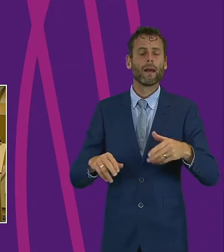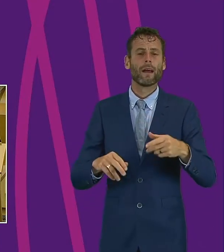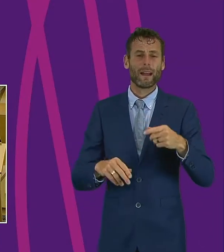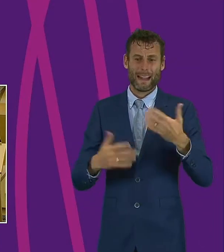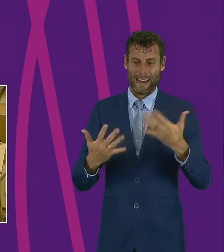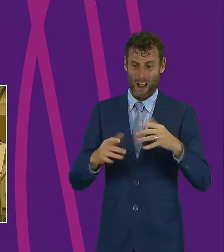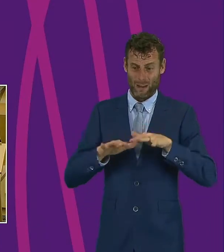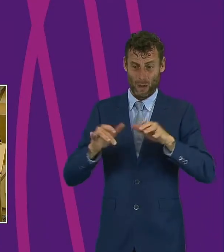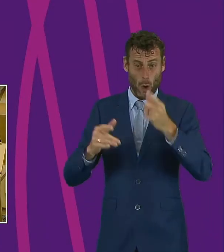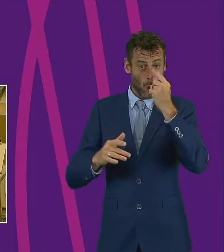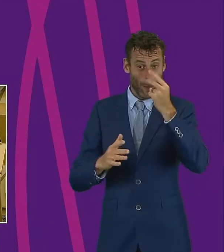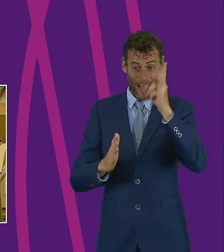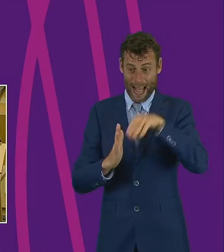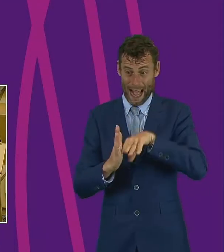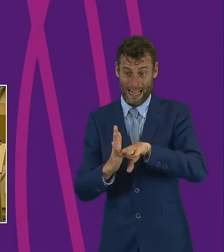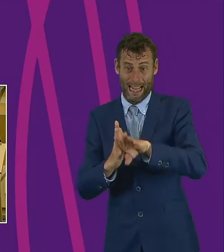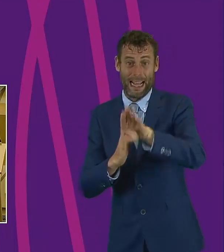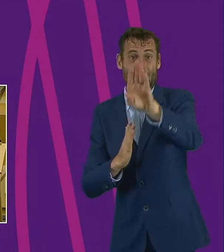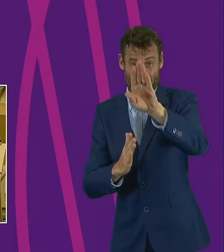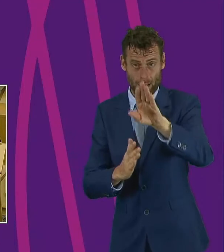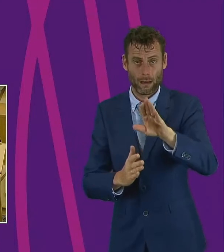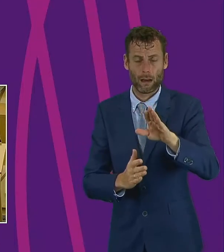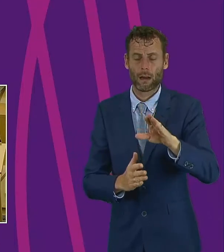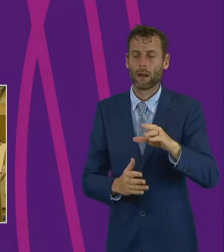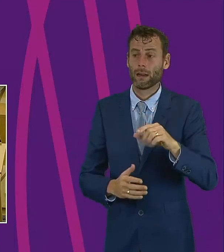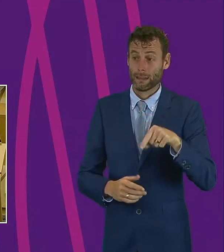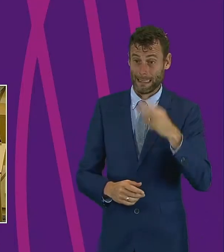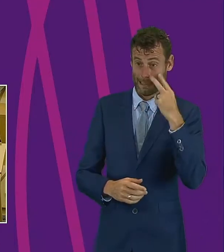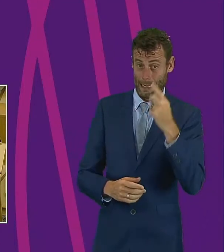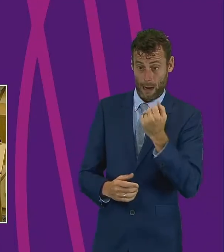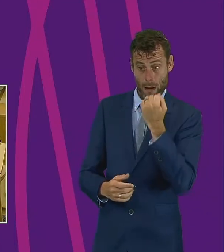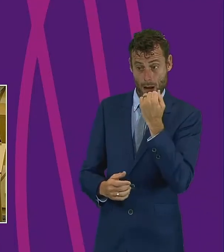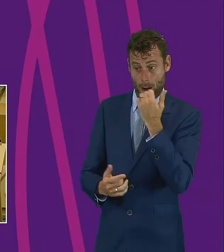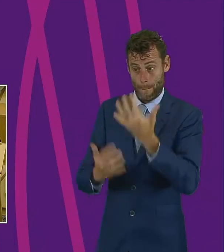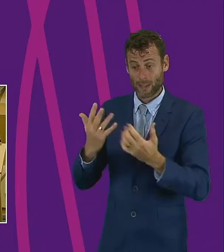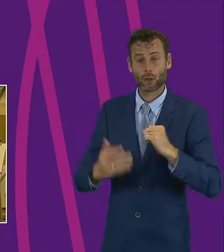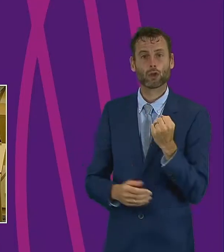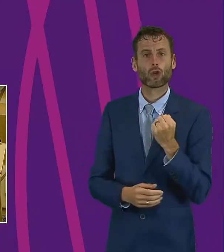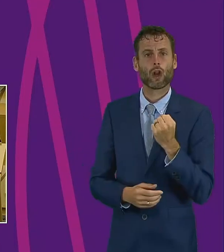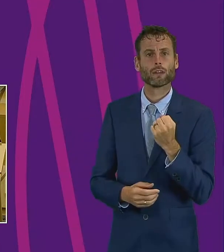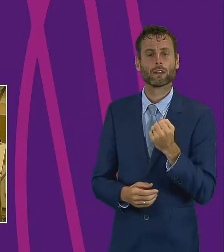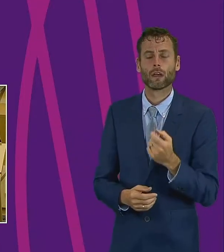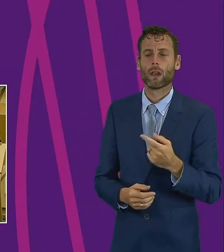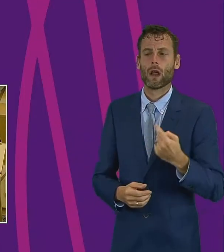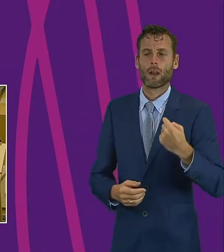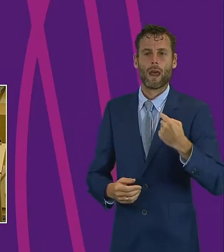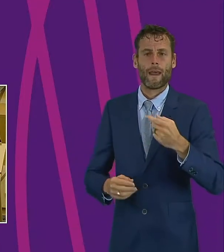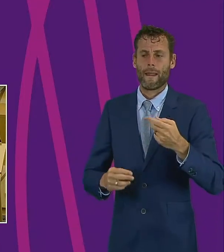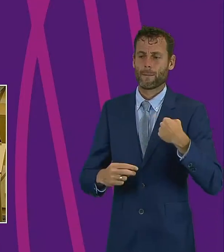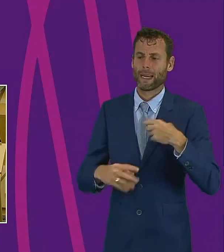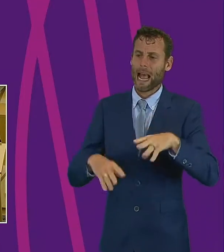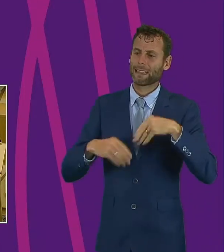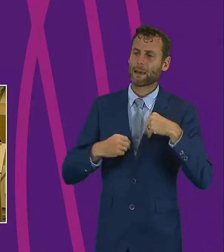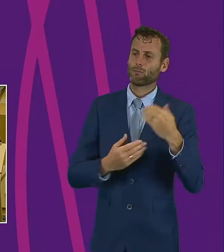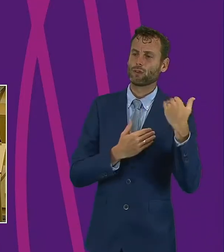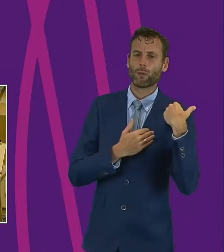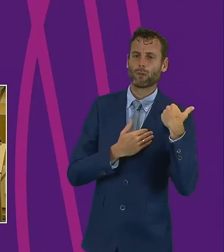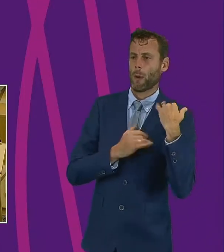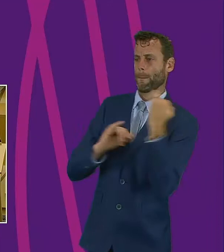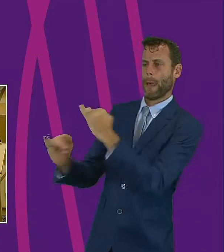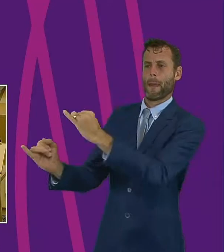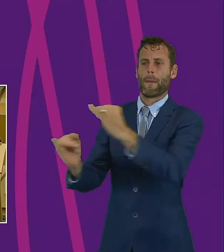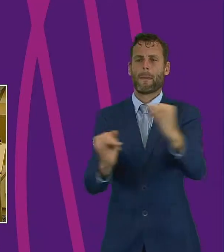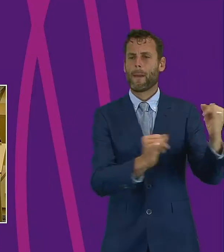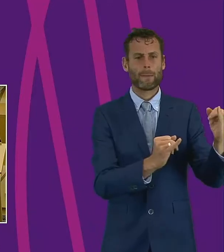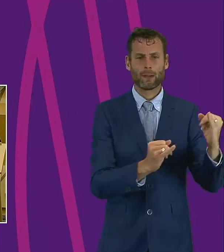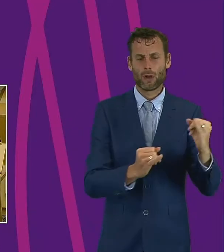be accelerating again, as we've seen from the figures in Scotland, is to divert the attention of everybody in government, in our health boards, in our